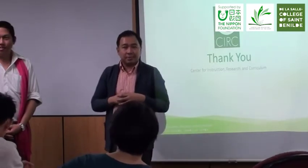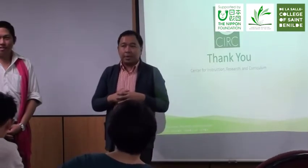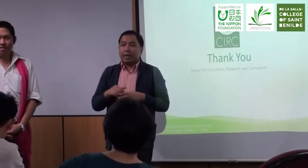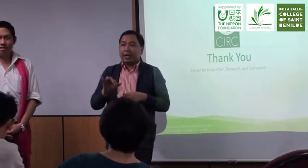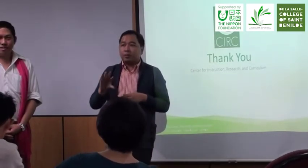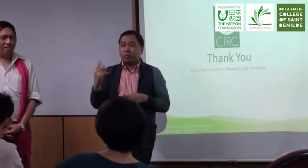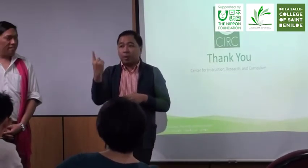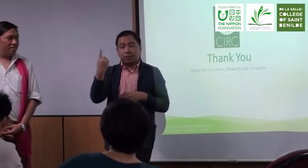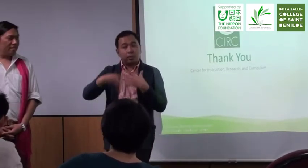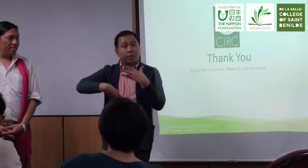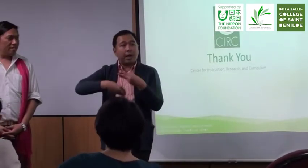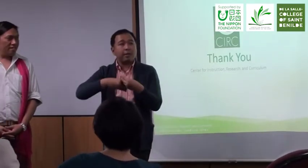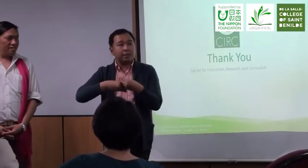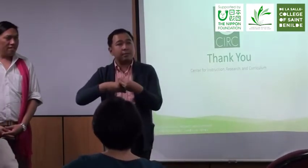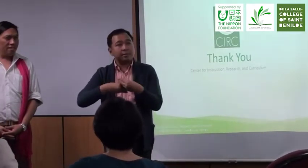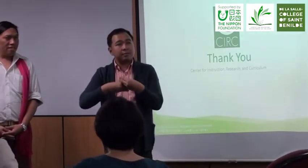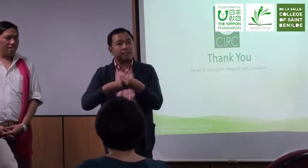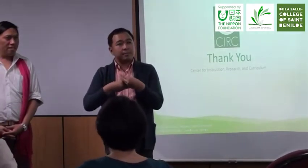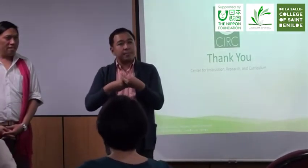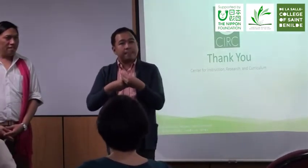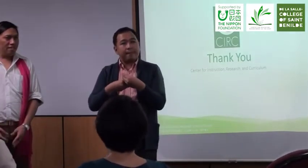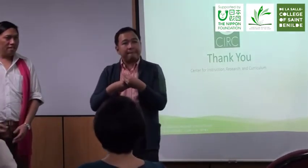And one more thing, just to